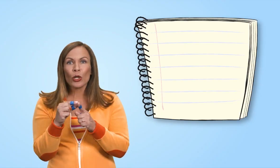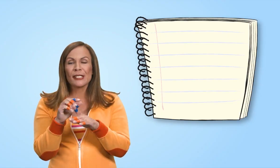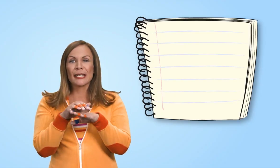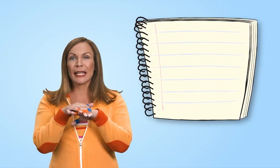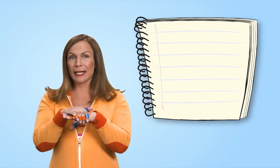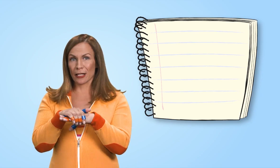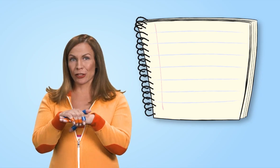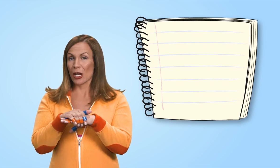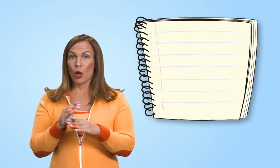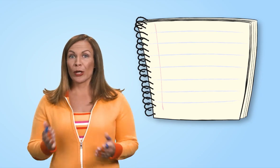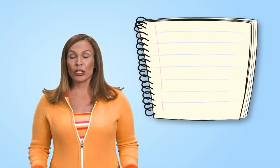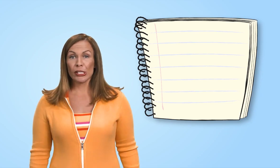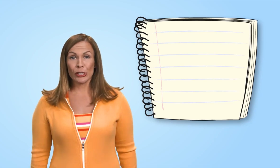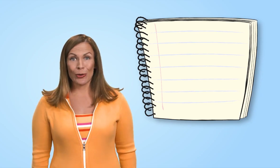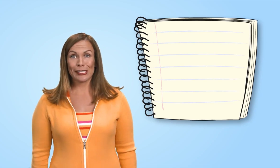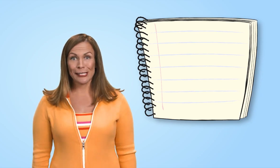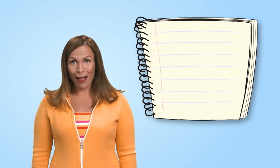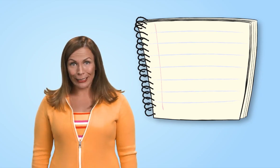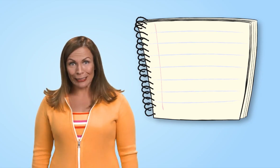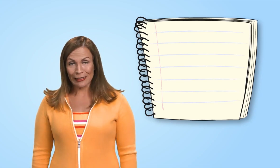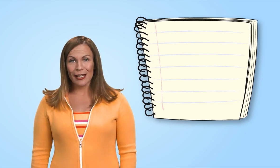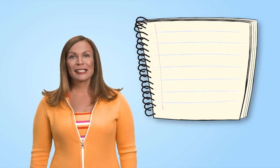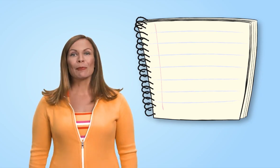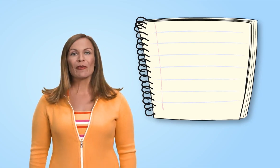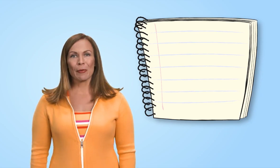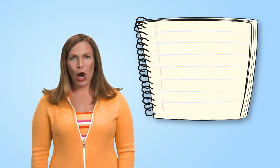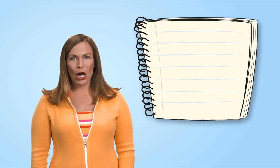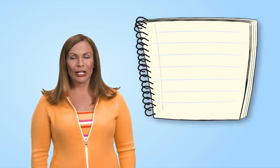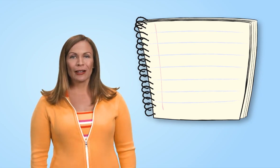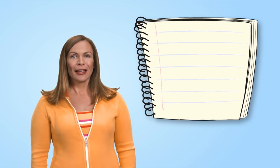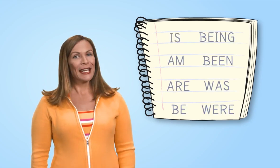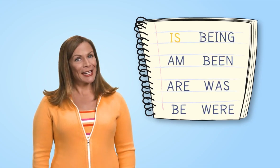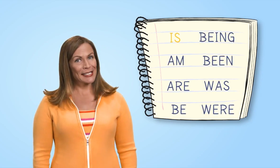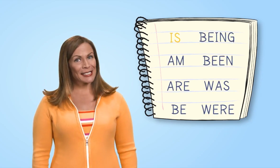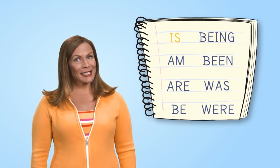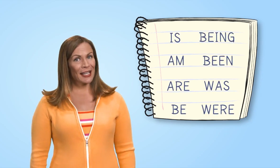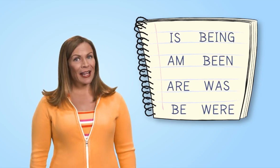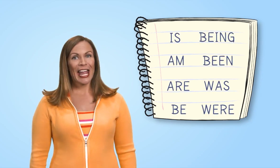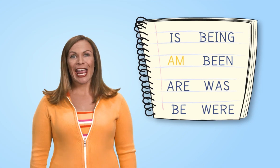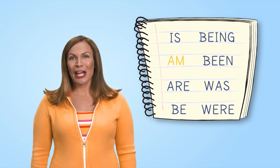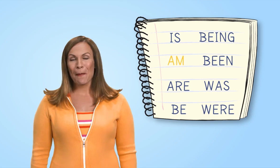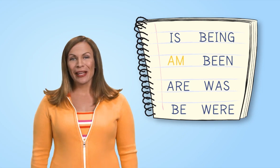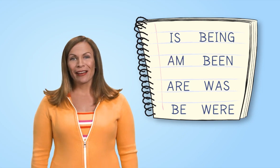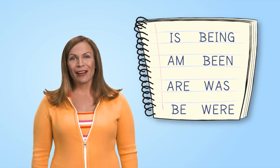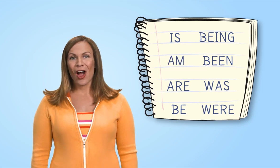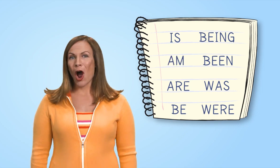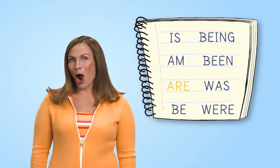in English we just don't sign. Some of them are is, am,